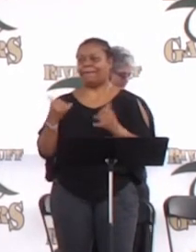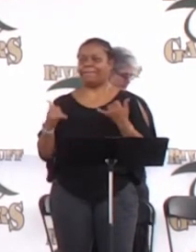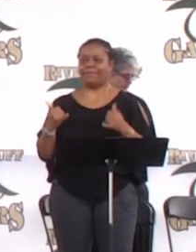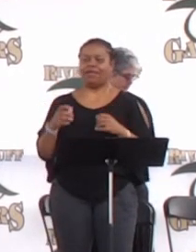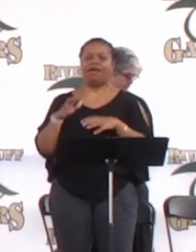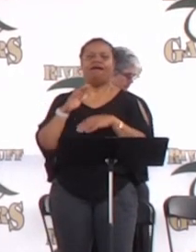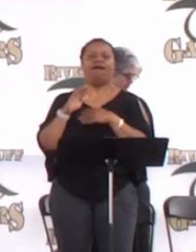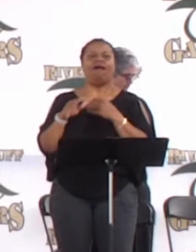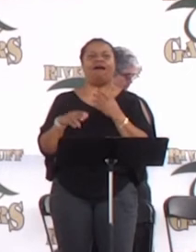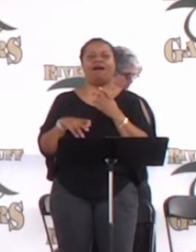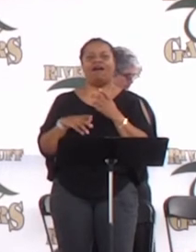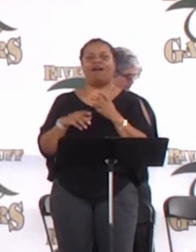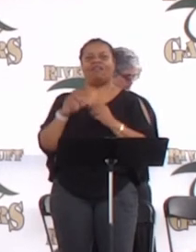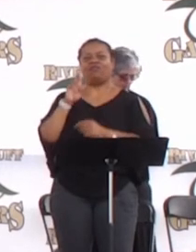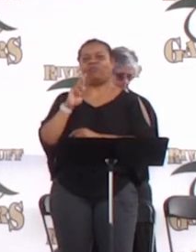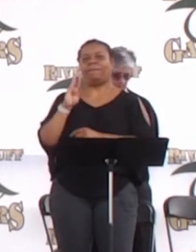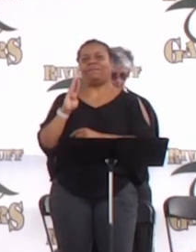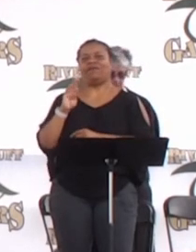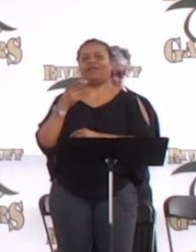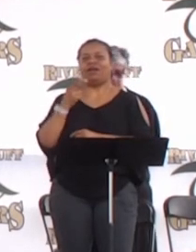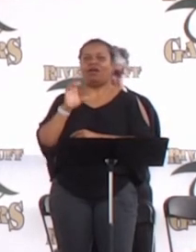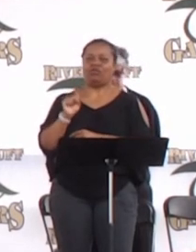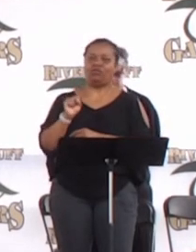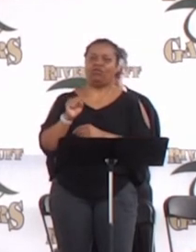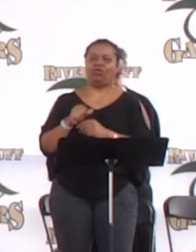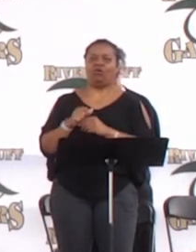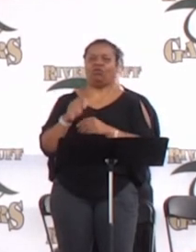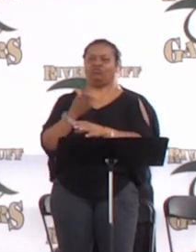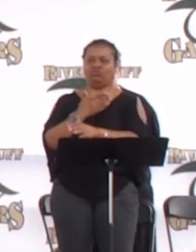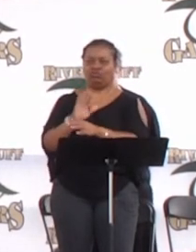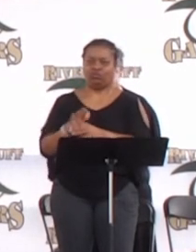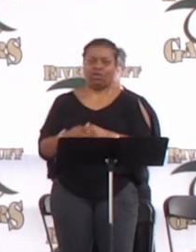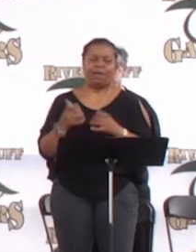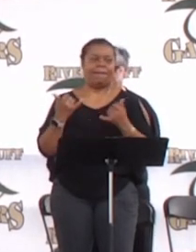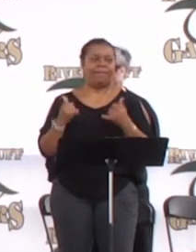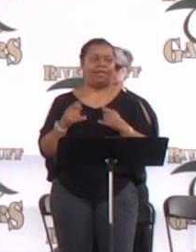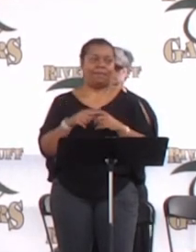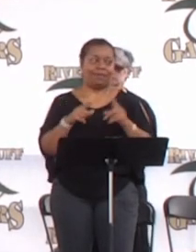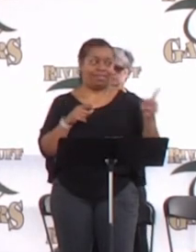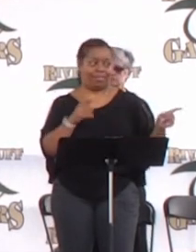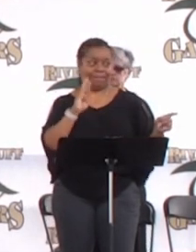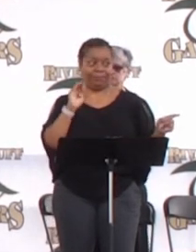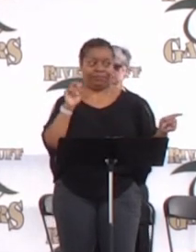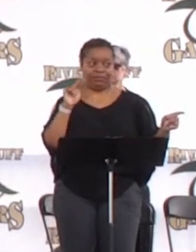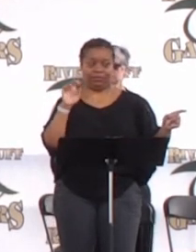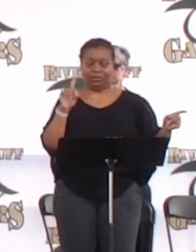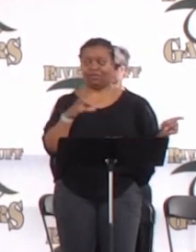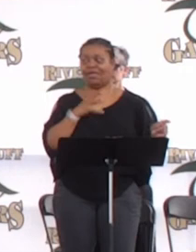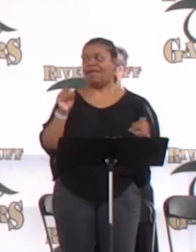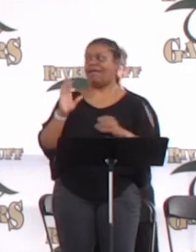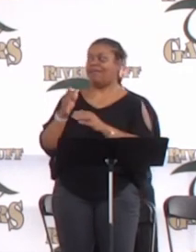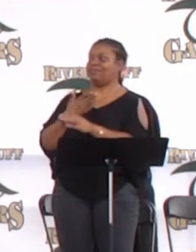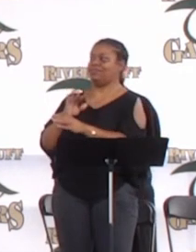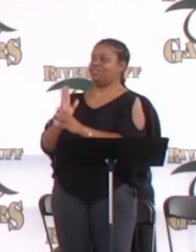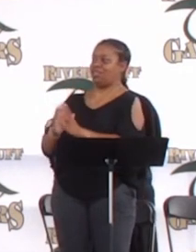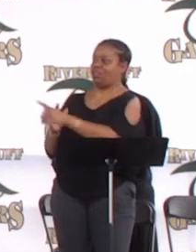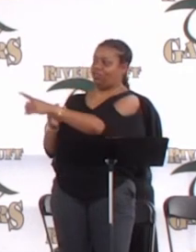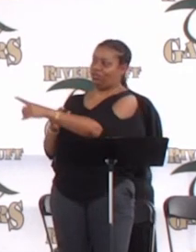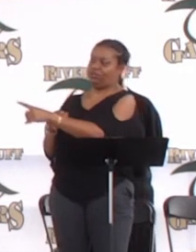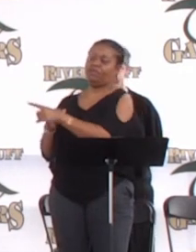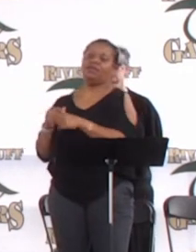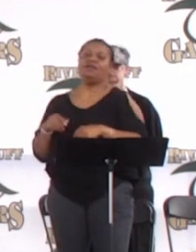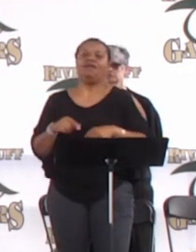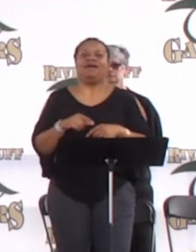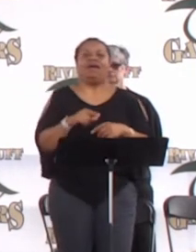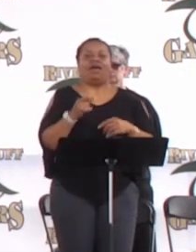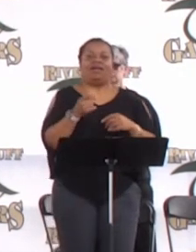of the River Bluff High School alma mater, played today by the River Bluff High School Symphonic Band and the chamber singers and Southern Charm. Ladies